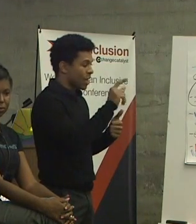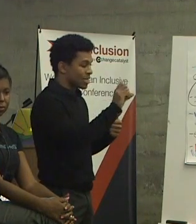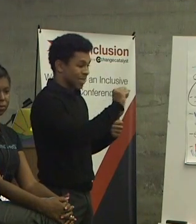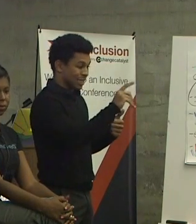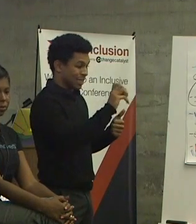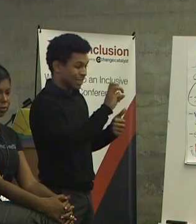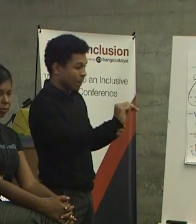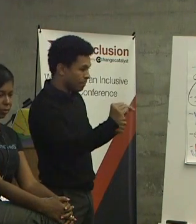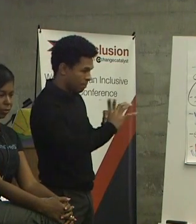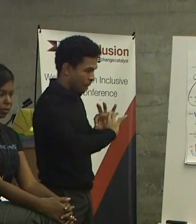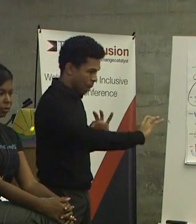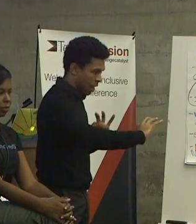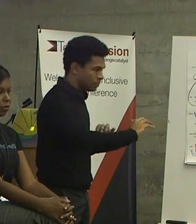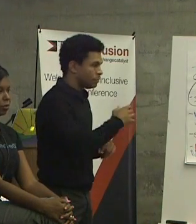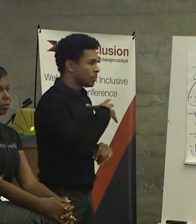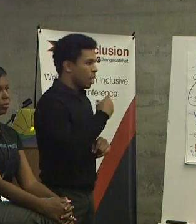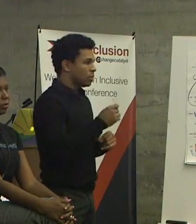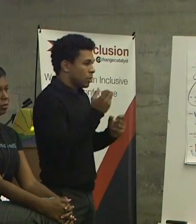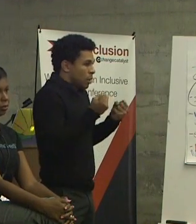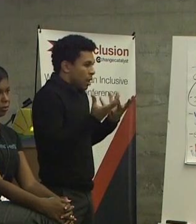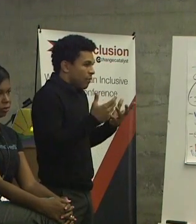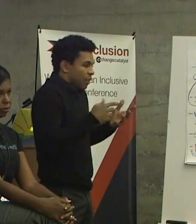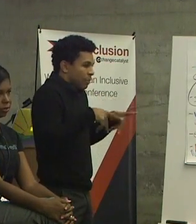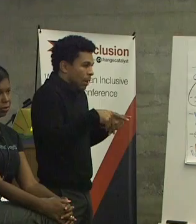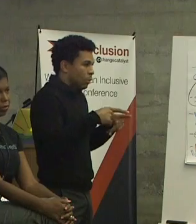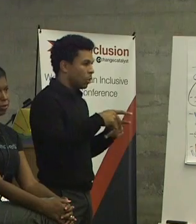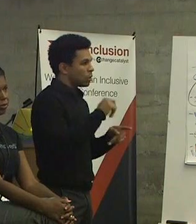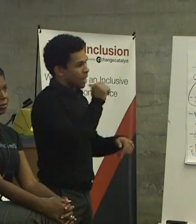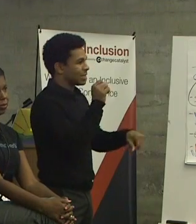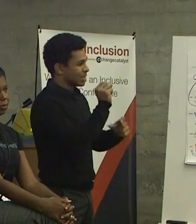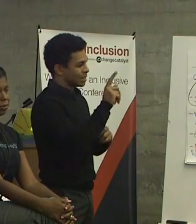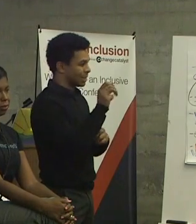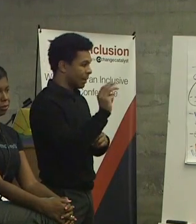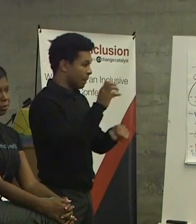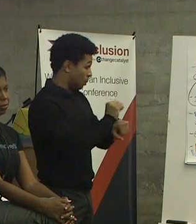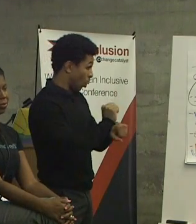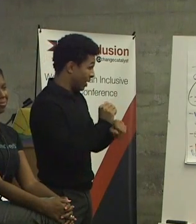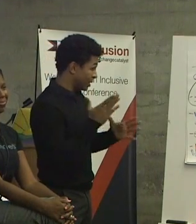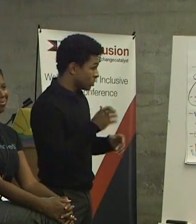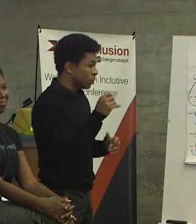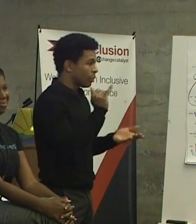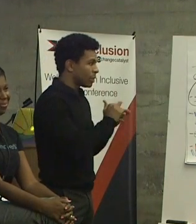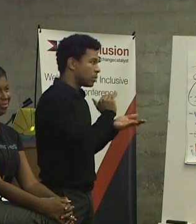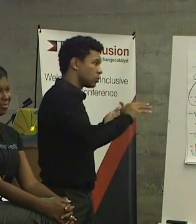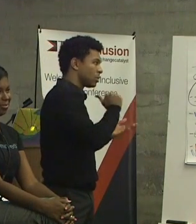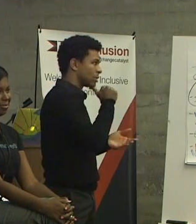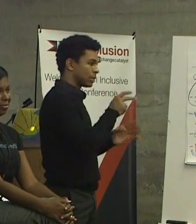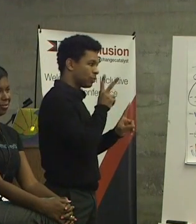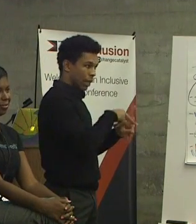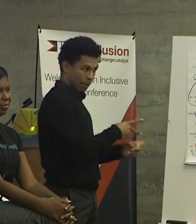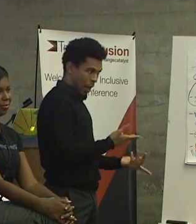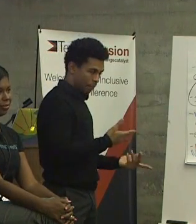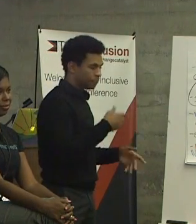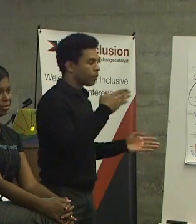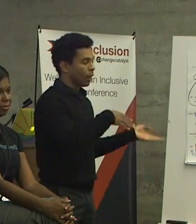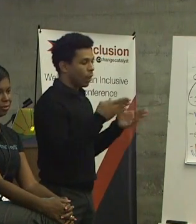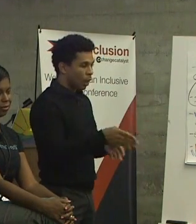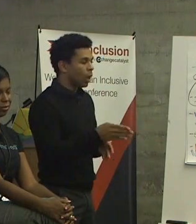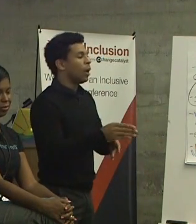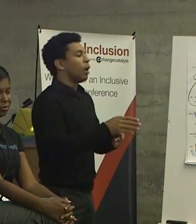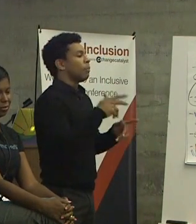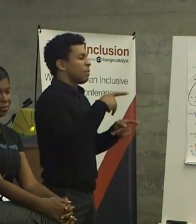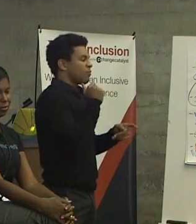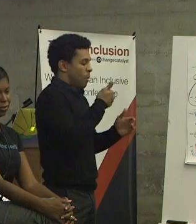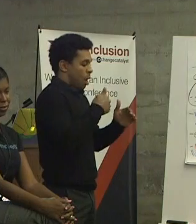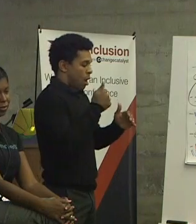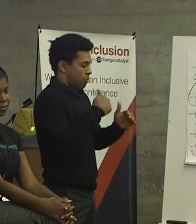lot of the population within these companies are not STEM employees, so that's an excuse that doesn't apply. Another problem is that people from